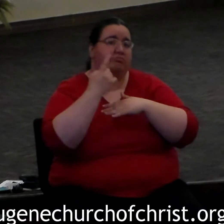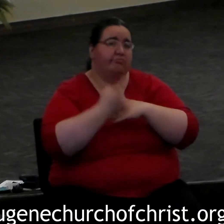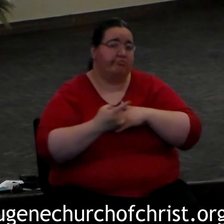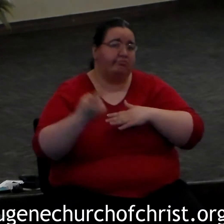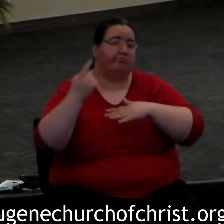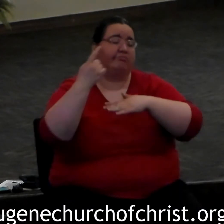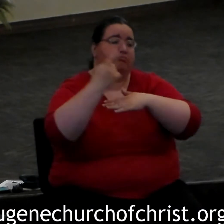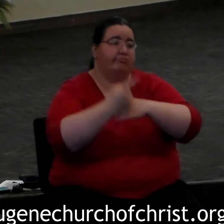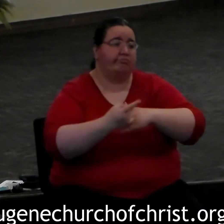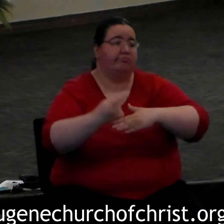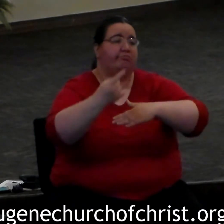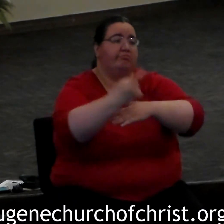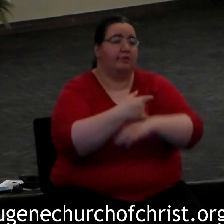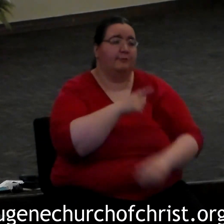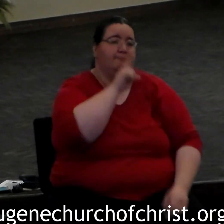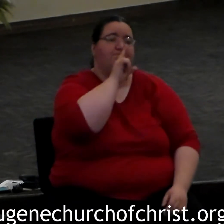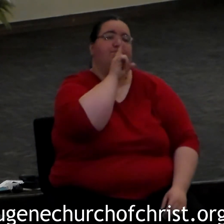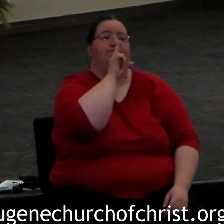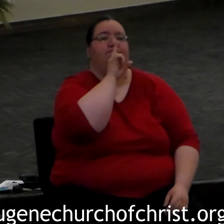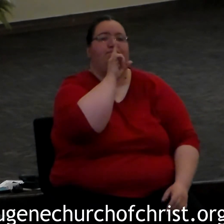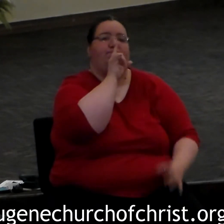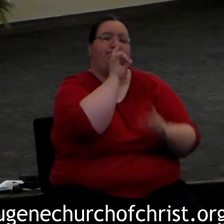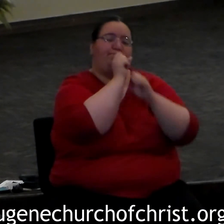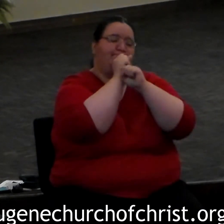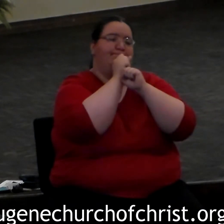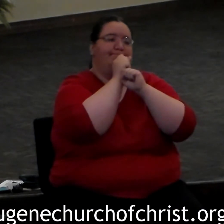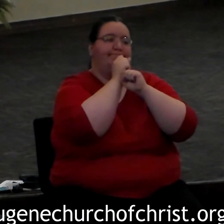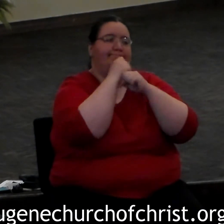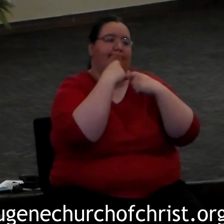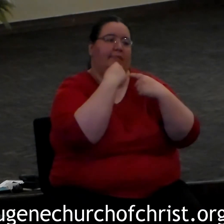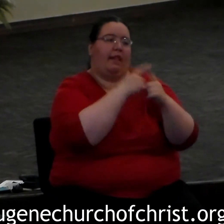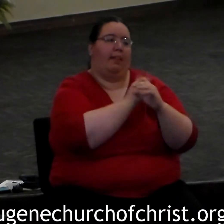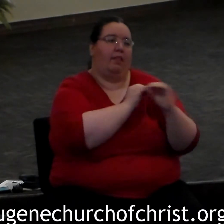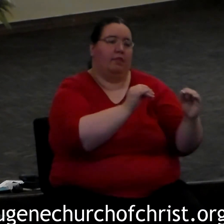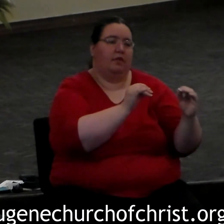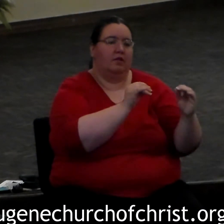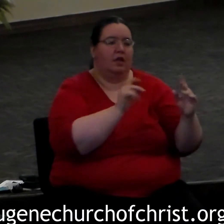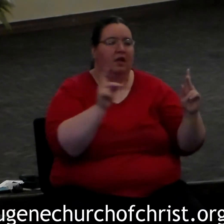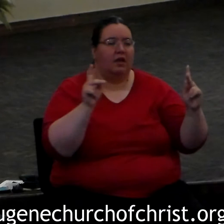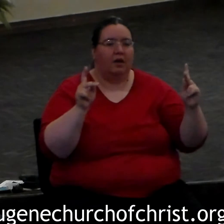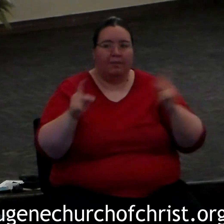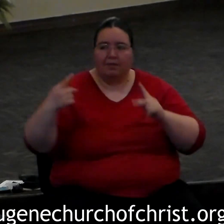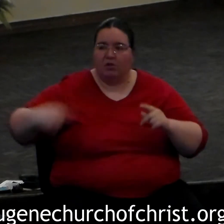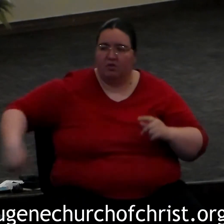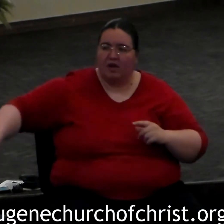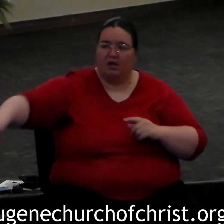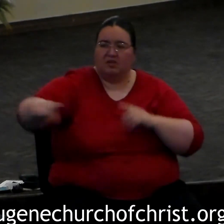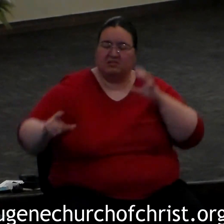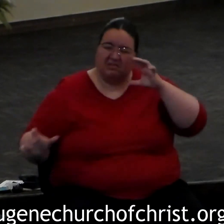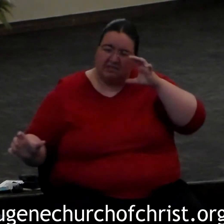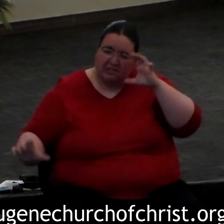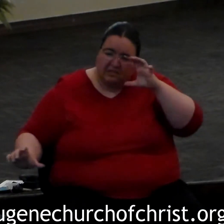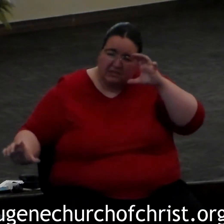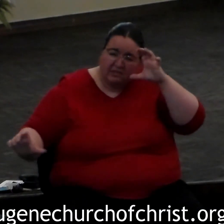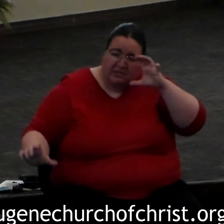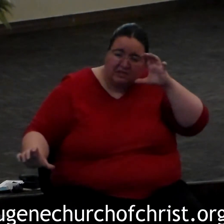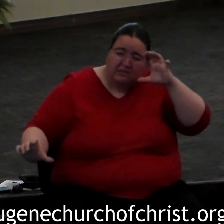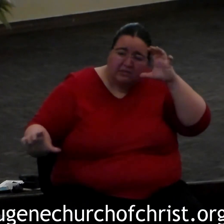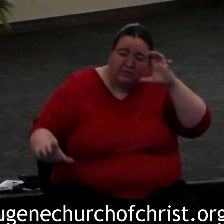is searching for something, searching for meaning, searching for something bigger than themselves. And